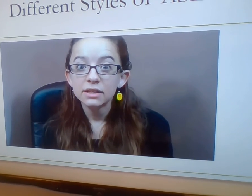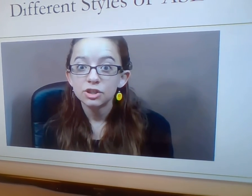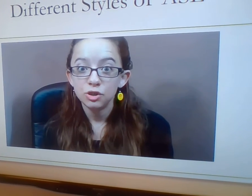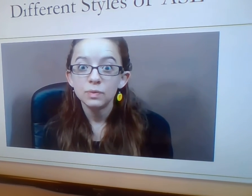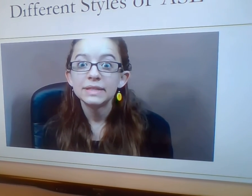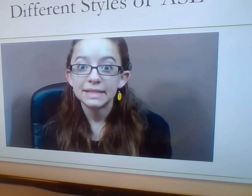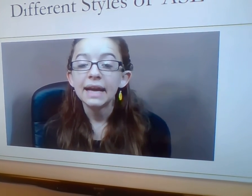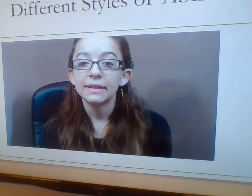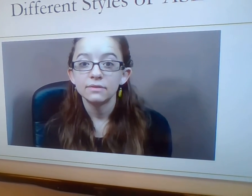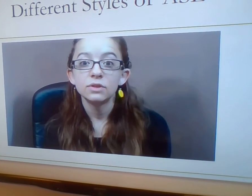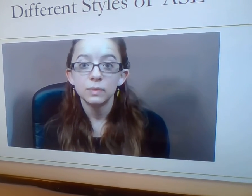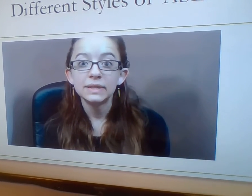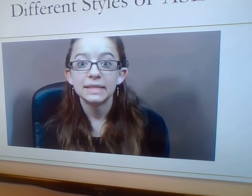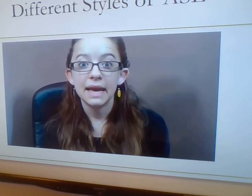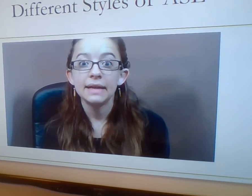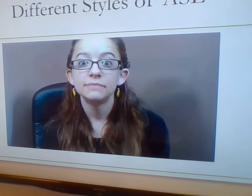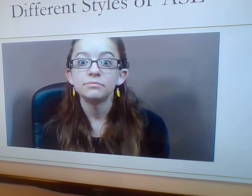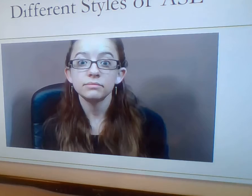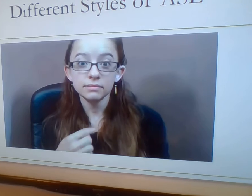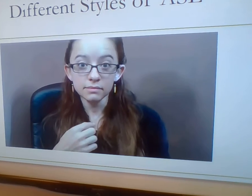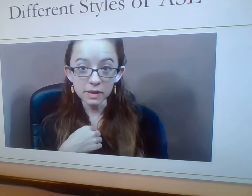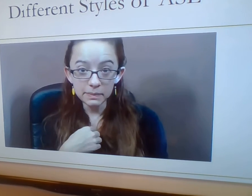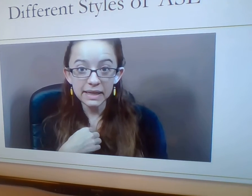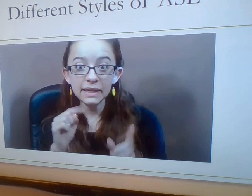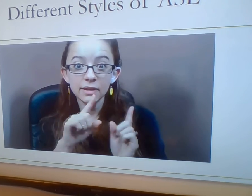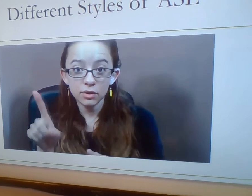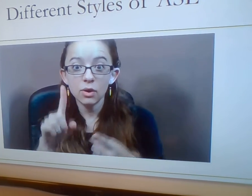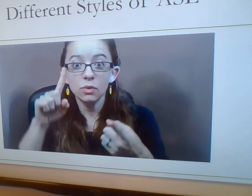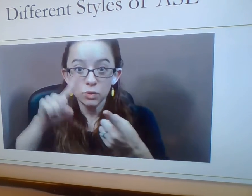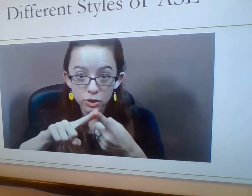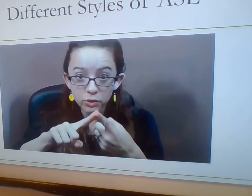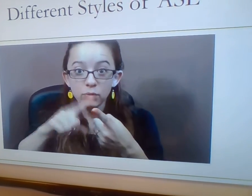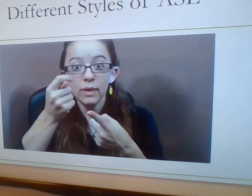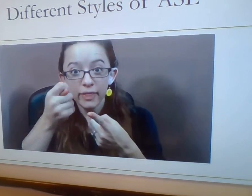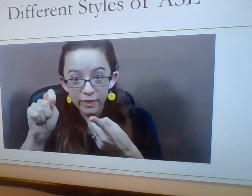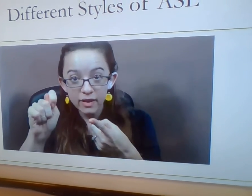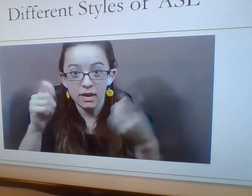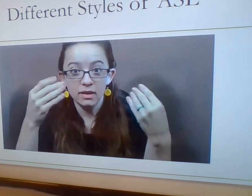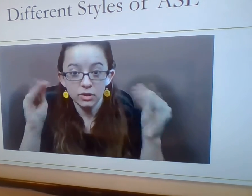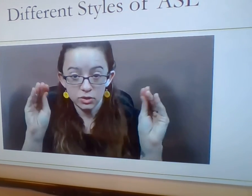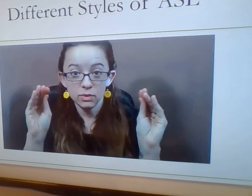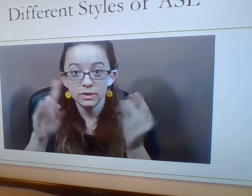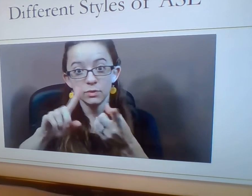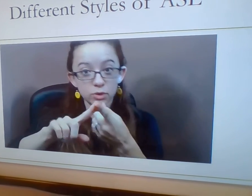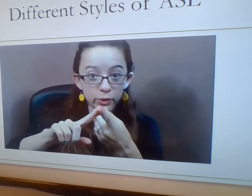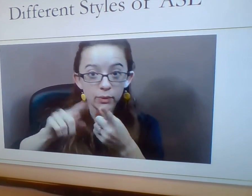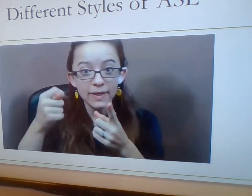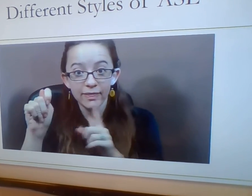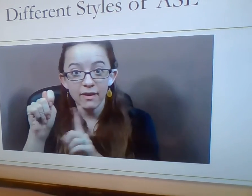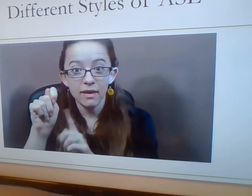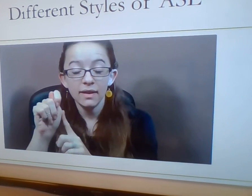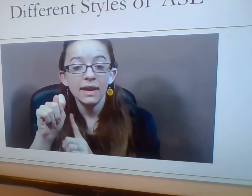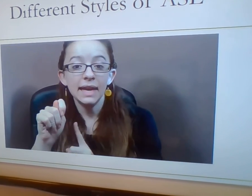English, you would sign those. You would sign me, go to the store. So to and the.